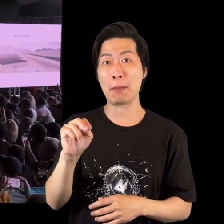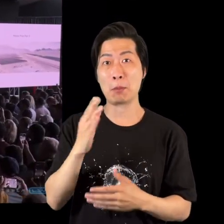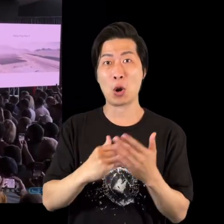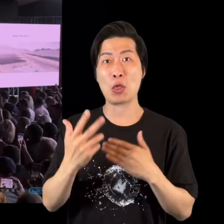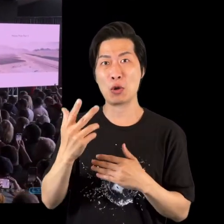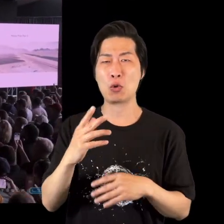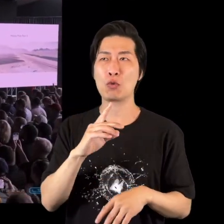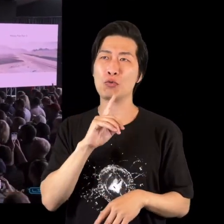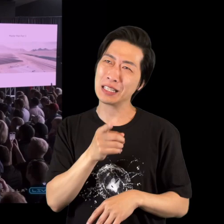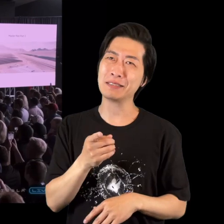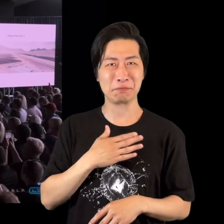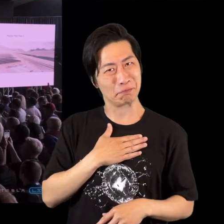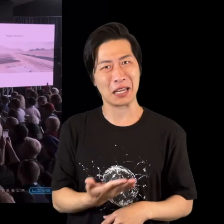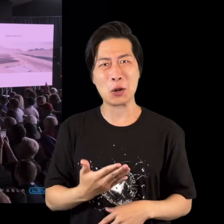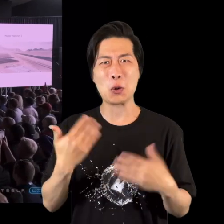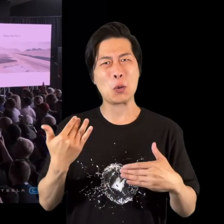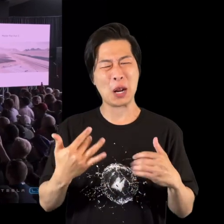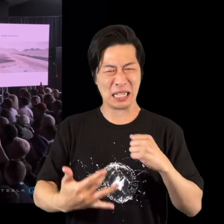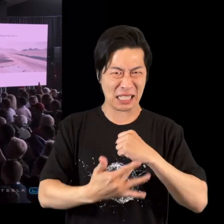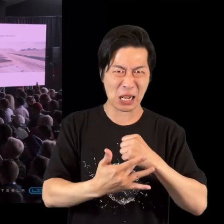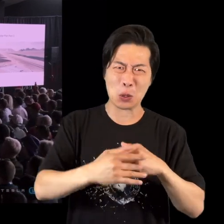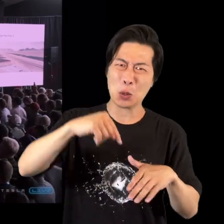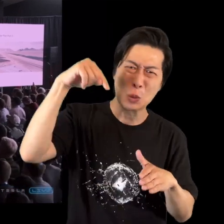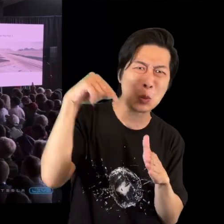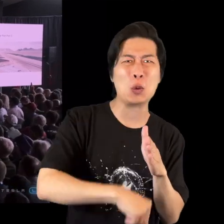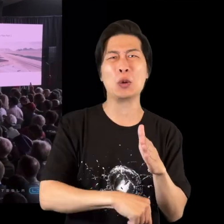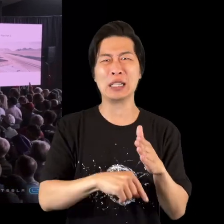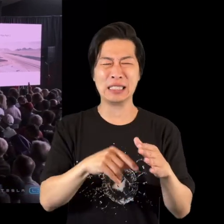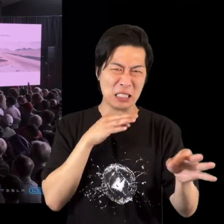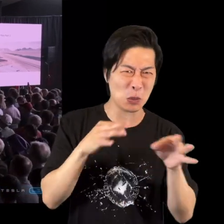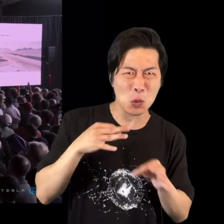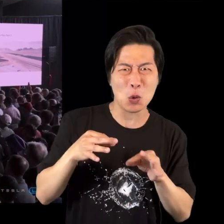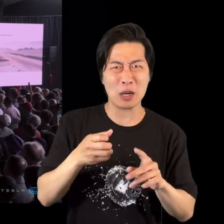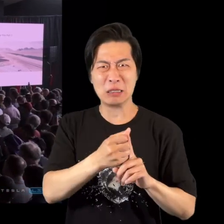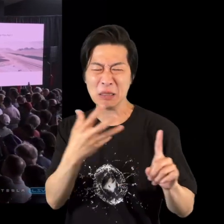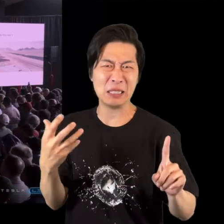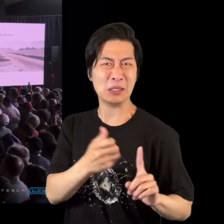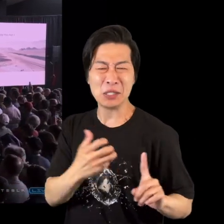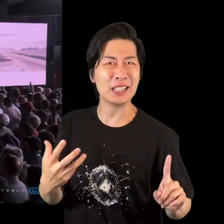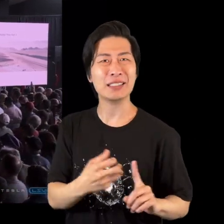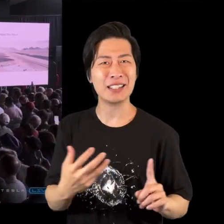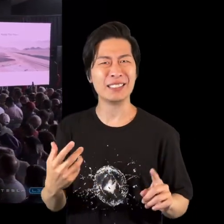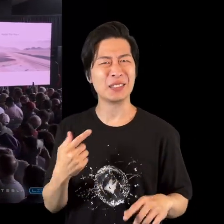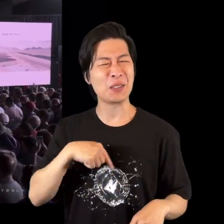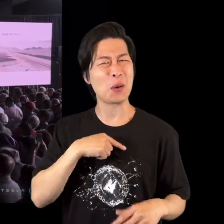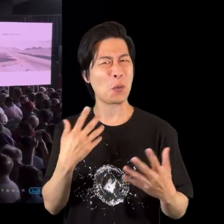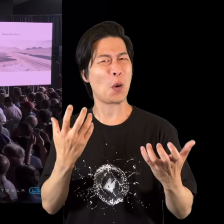was quite technical. We wanted to go into a lot of technical depth. It